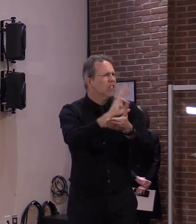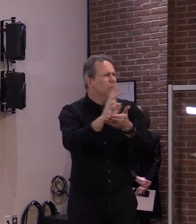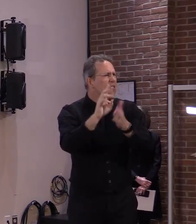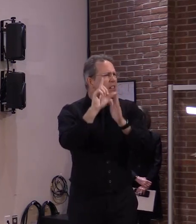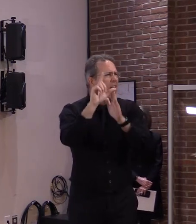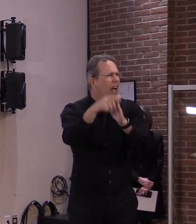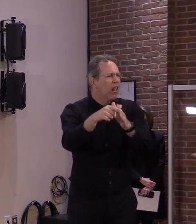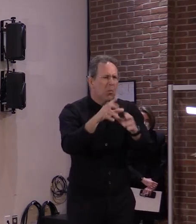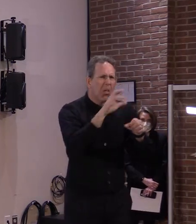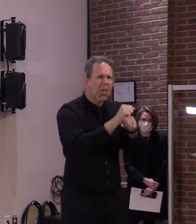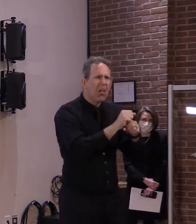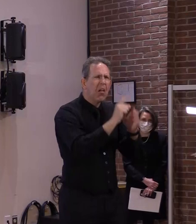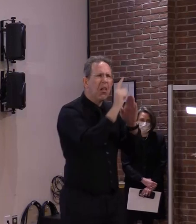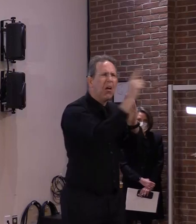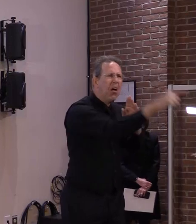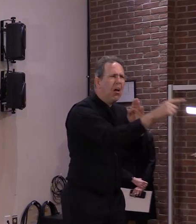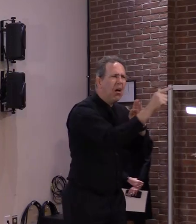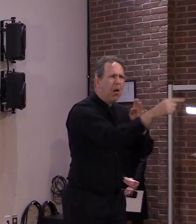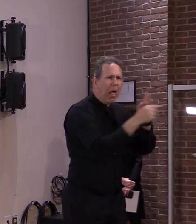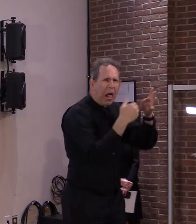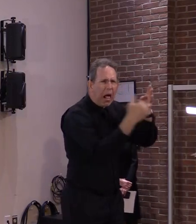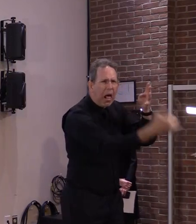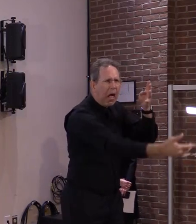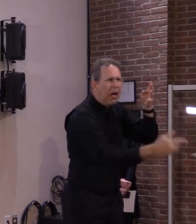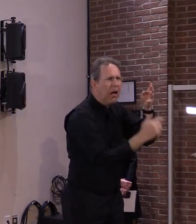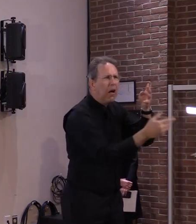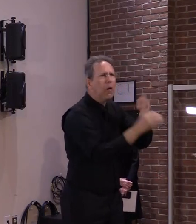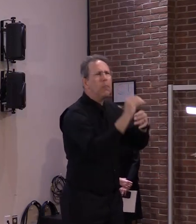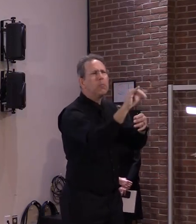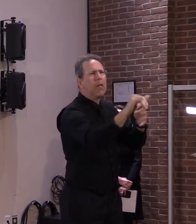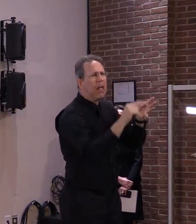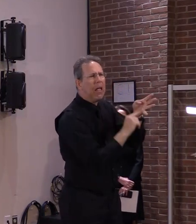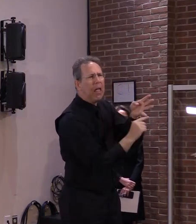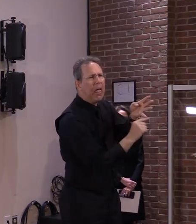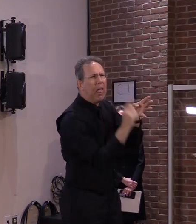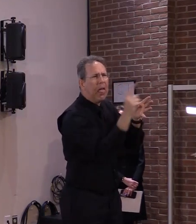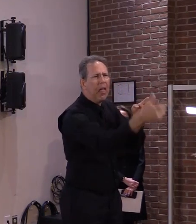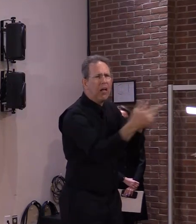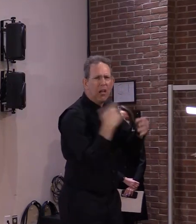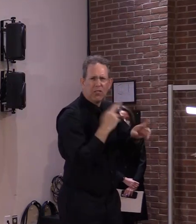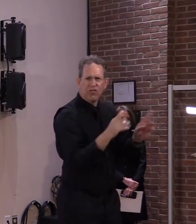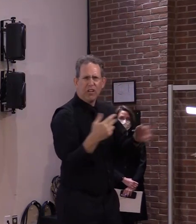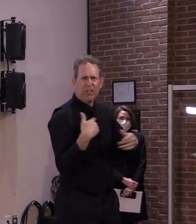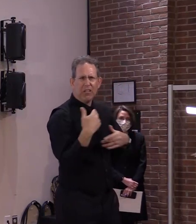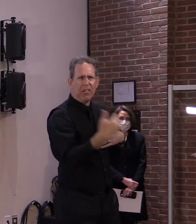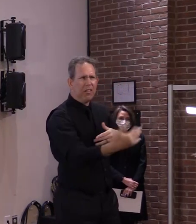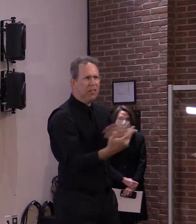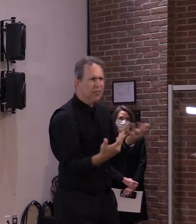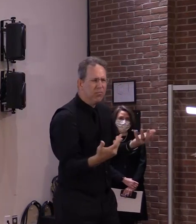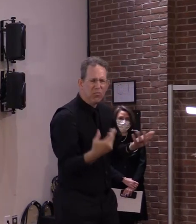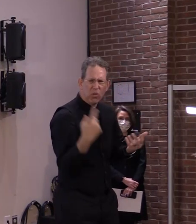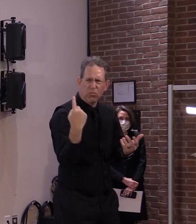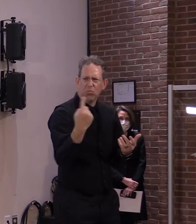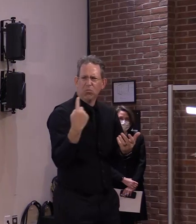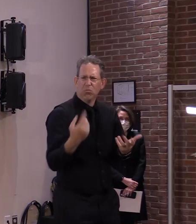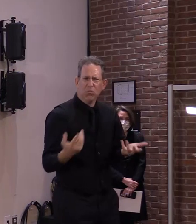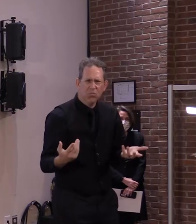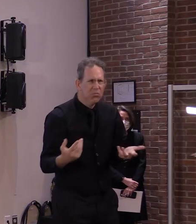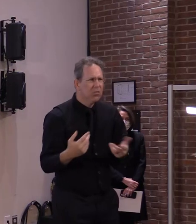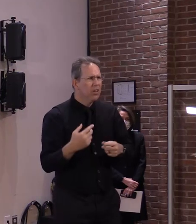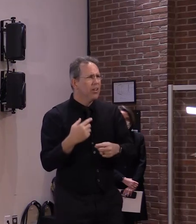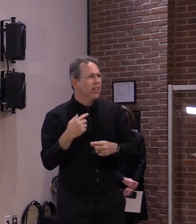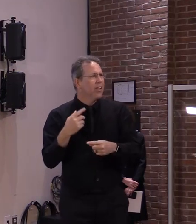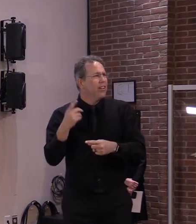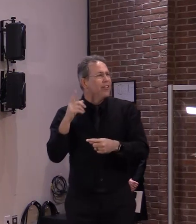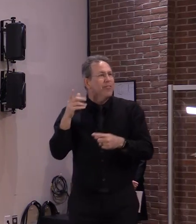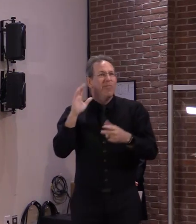was, late May. So they were just wondering, you know, is there, they're shopping around. They made their